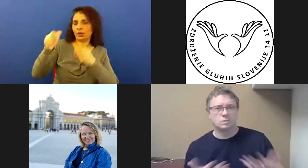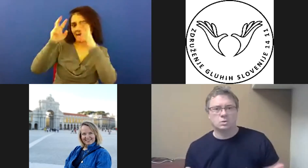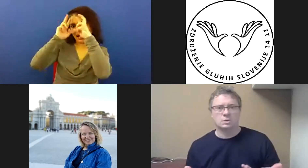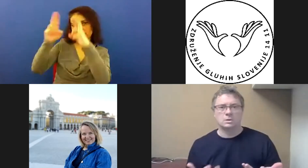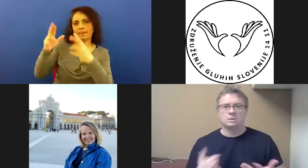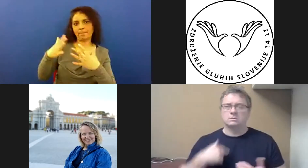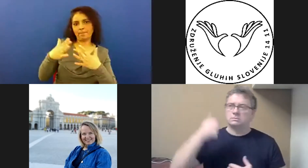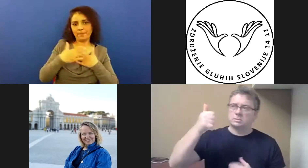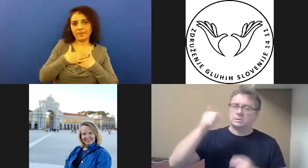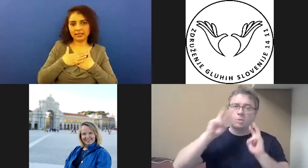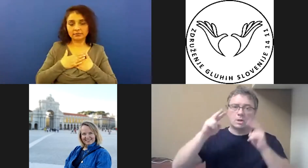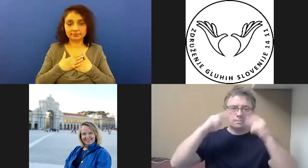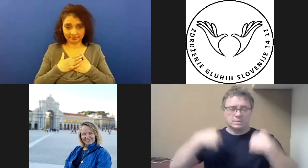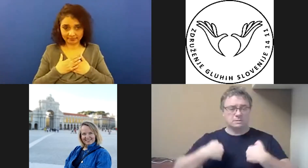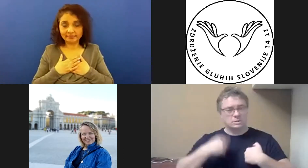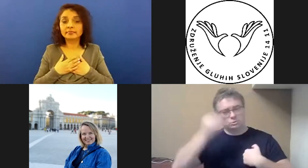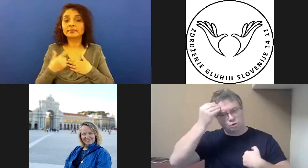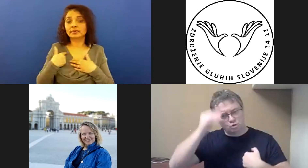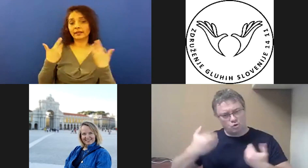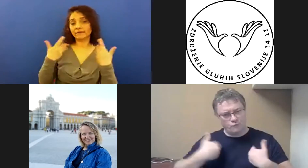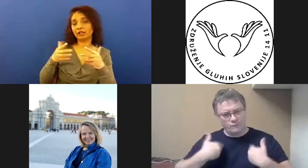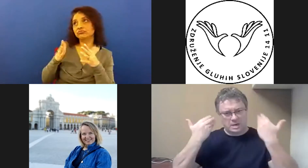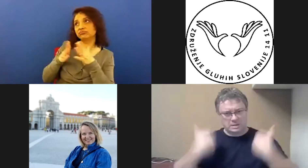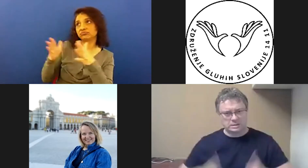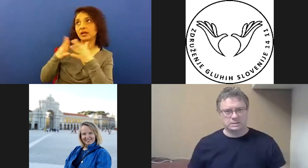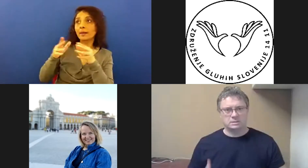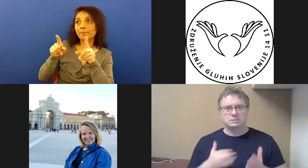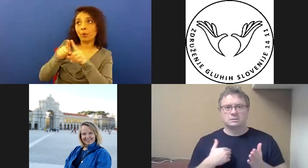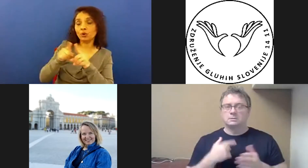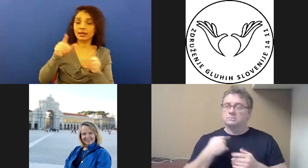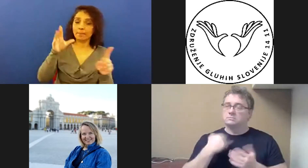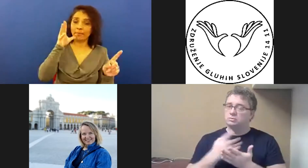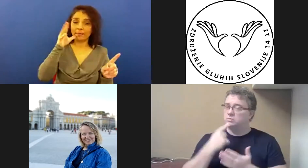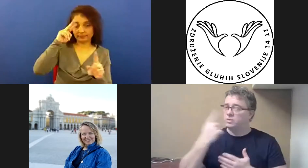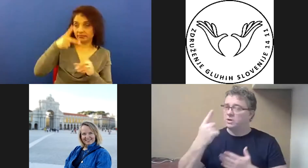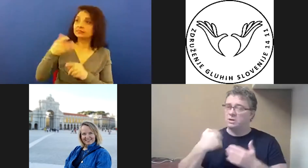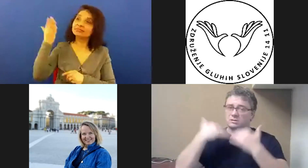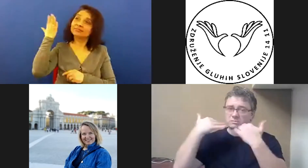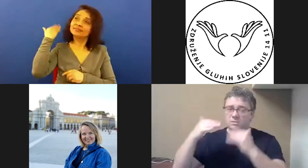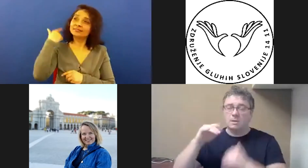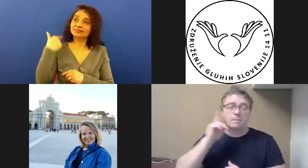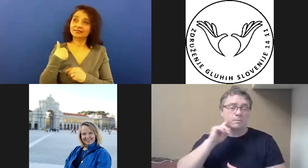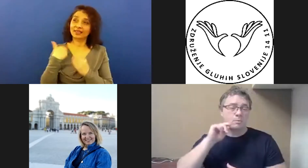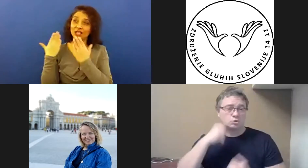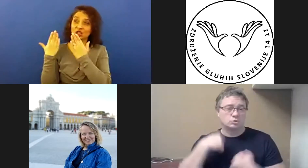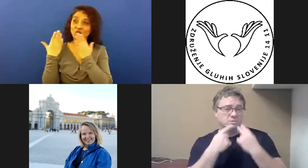I'm lucky I wasn't raped, but rape is very much part of Roma culture. I was lucky that I was strong